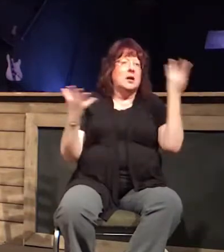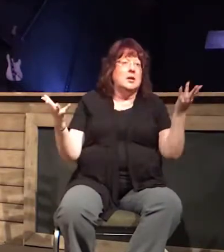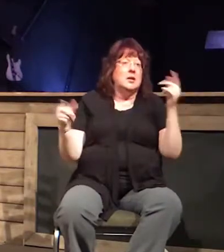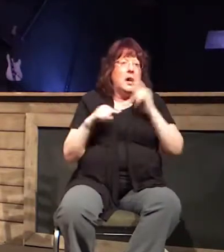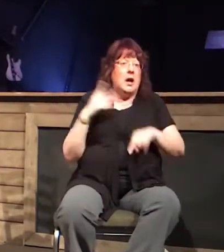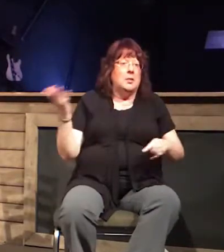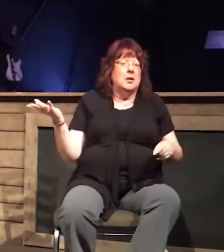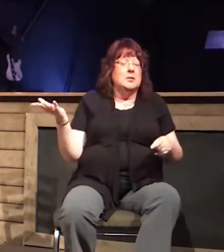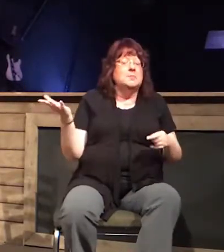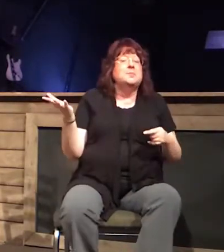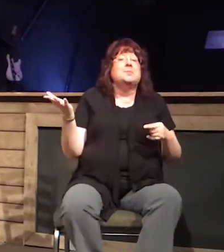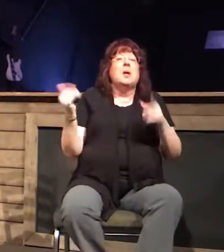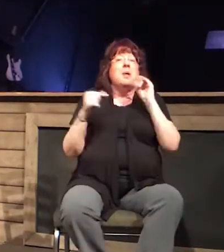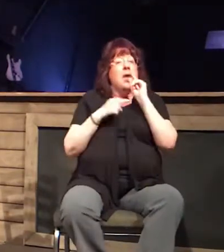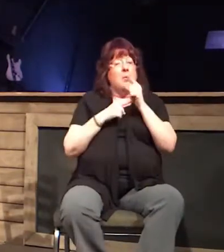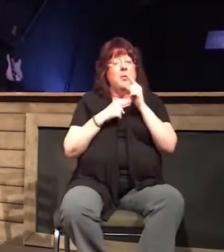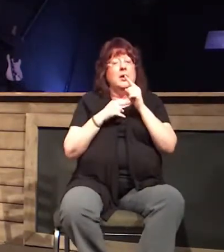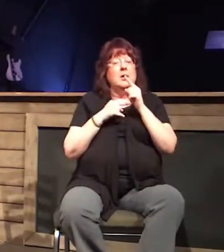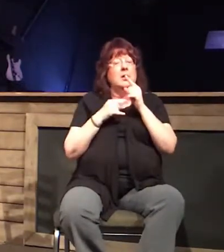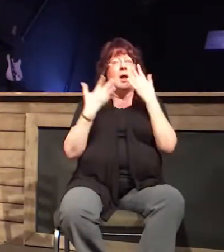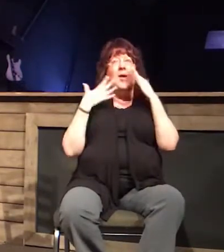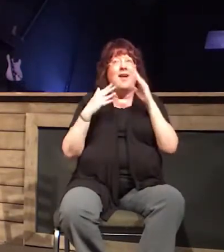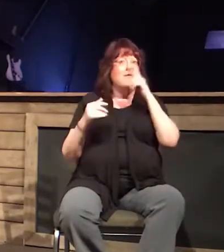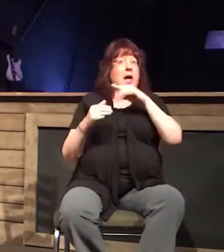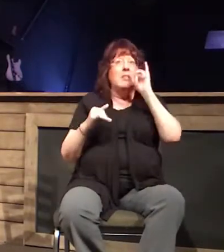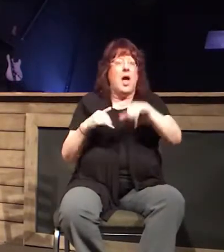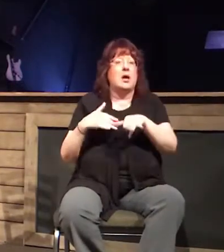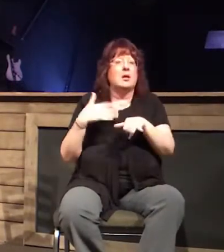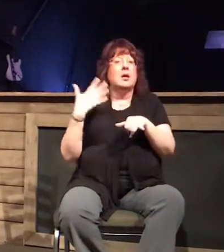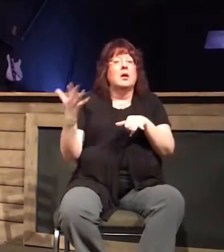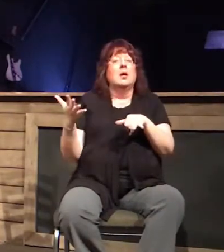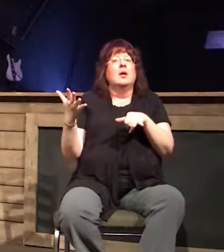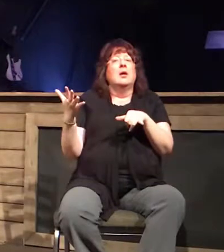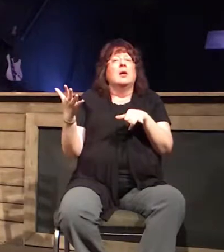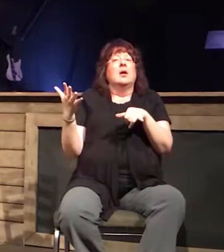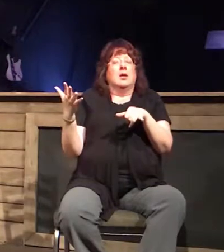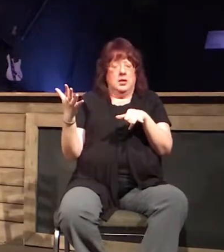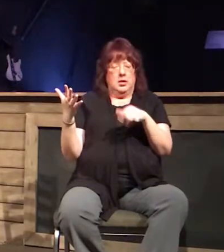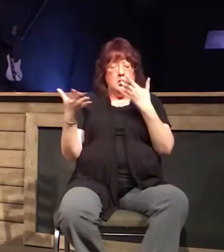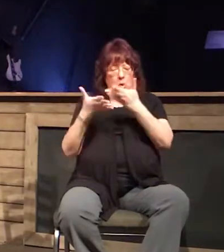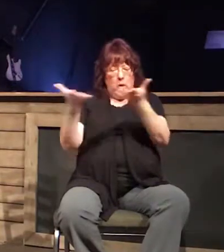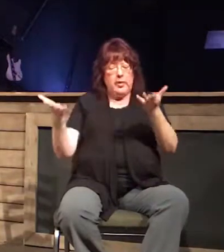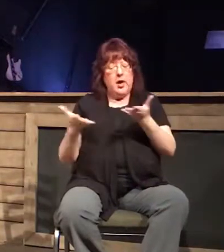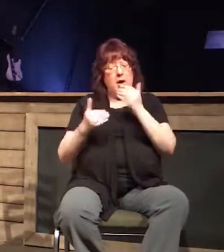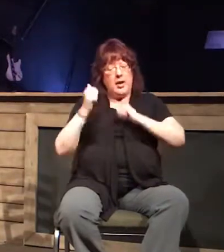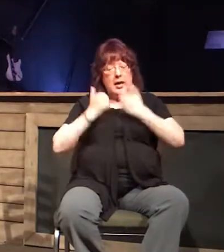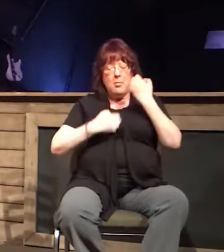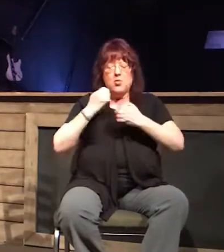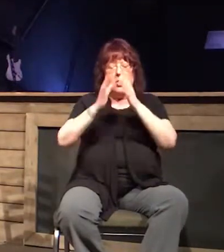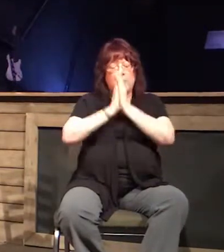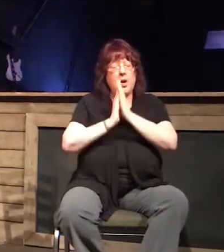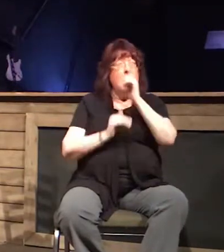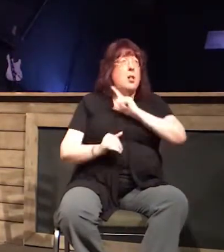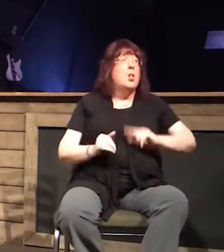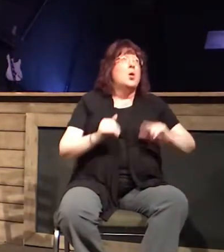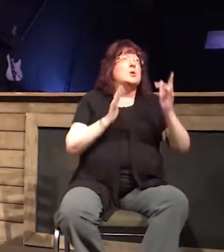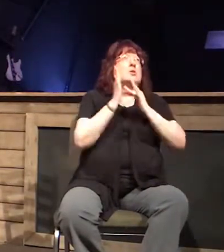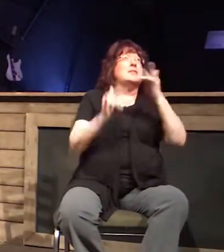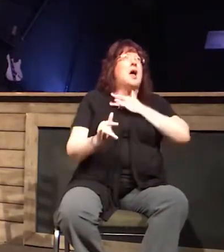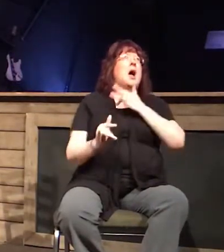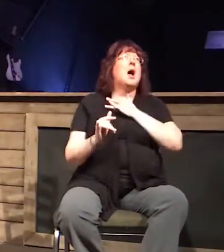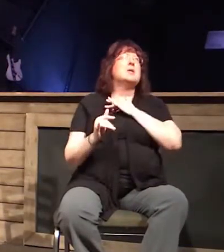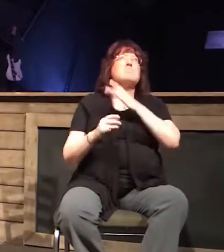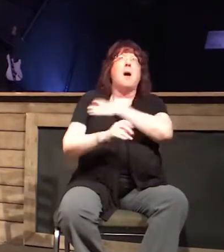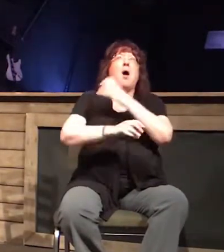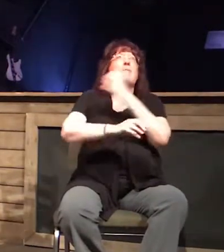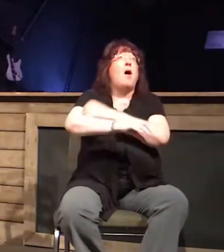I'm not. But in the moment, I don't know how to fake that, okay? And so we're there, we're emotional. I prayed, I said, "Lord Jesus, touch my heart, help this